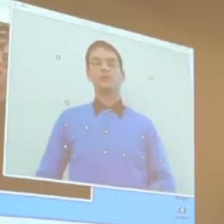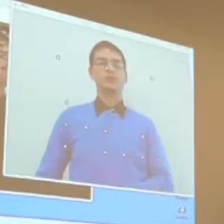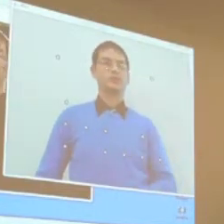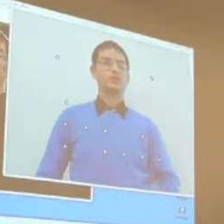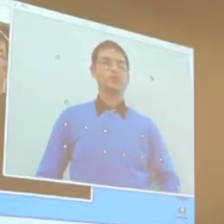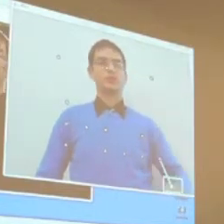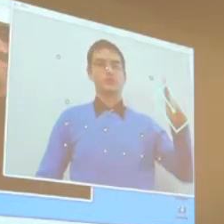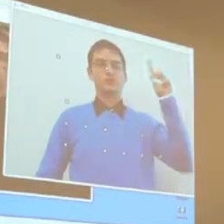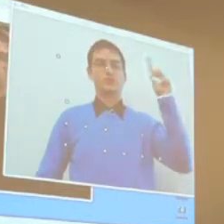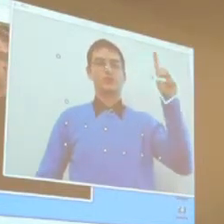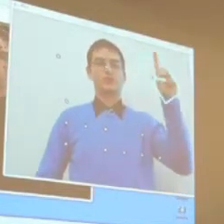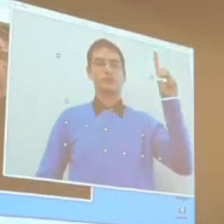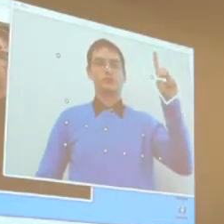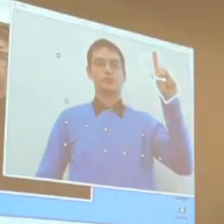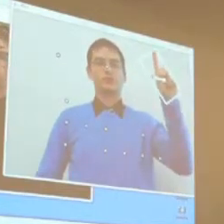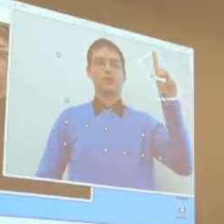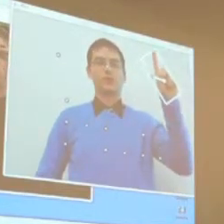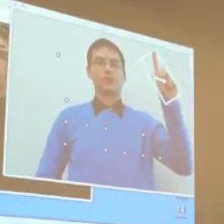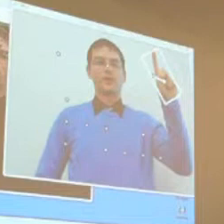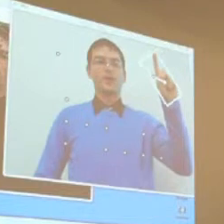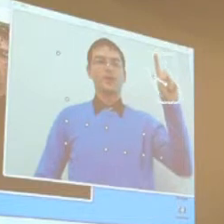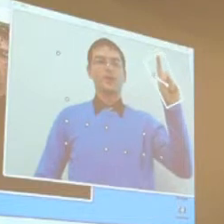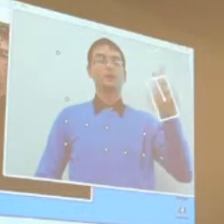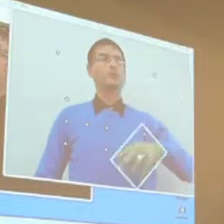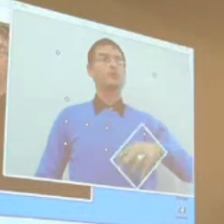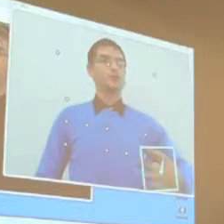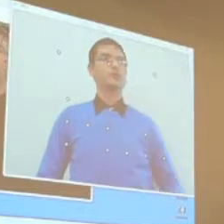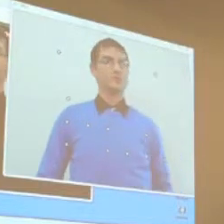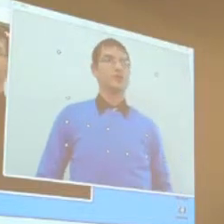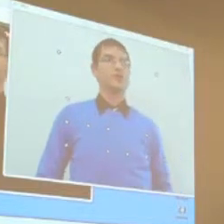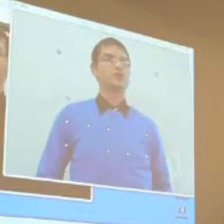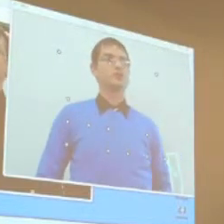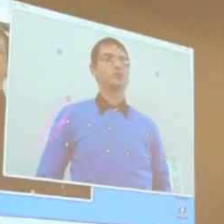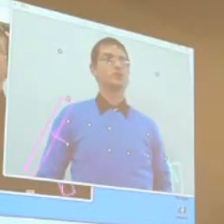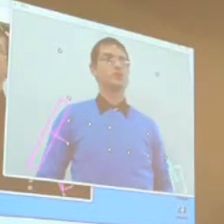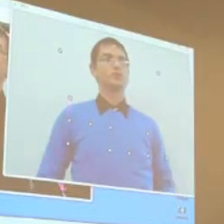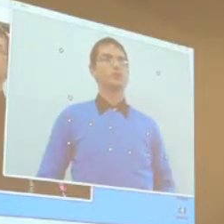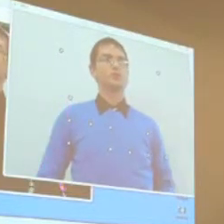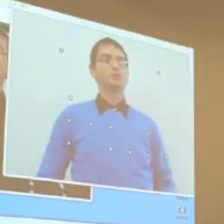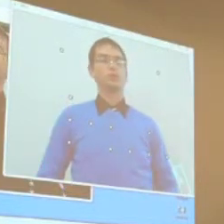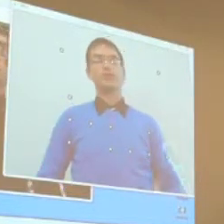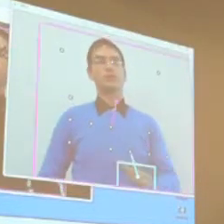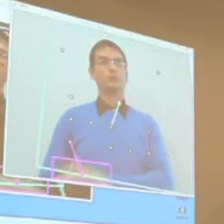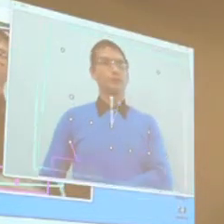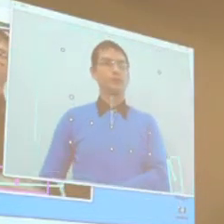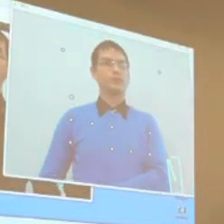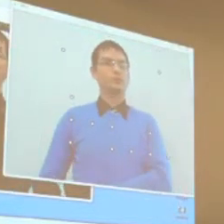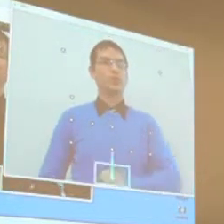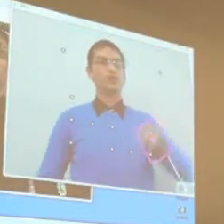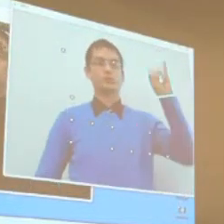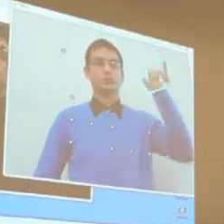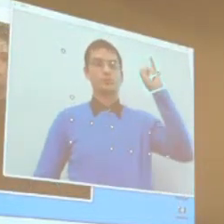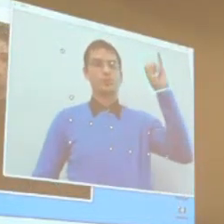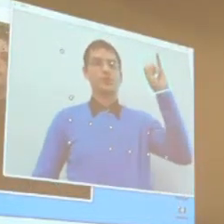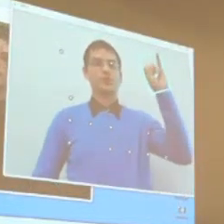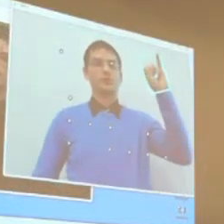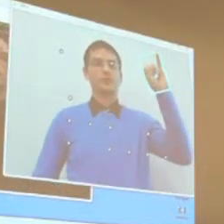of different gestures and then do this one it would produce different sentences because it would look at your previous words which were the meaning of this one yep